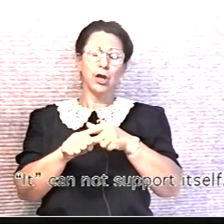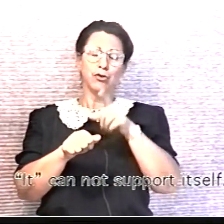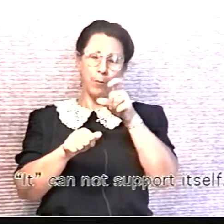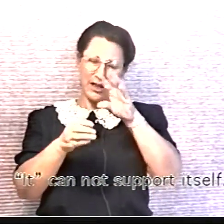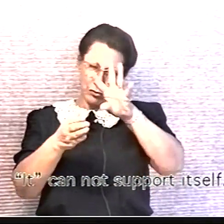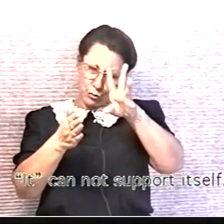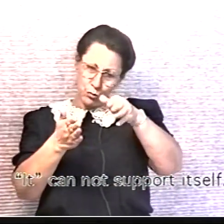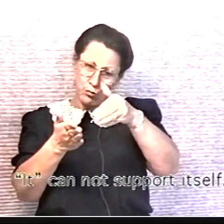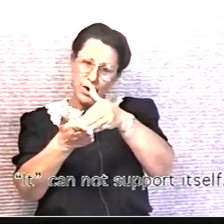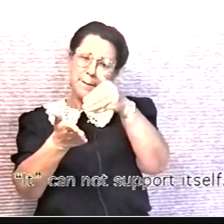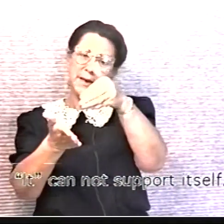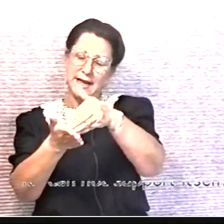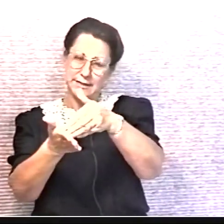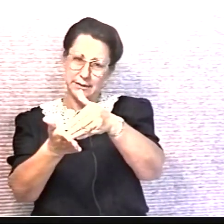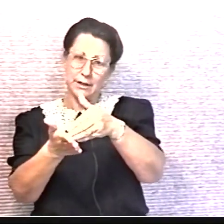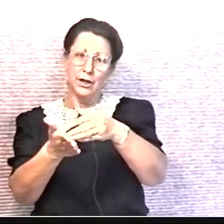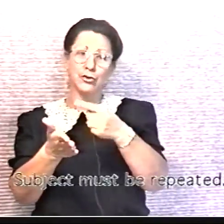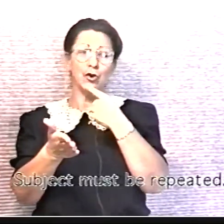must repeat